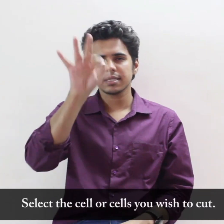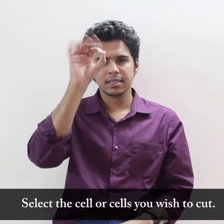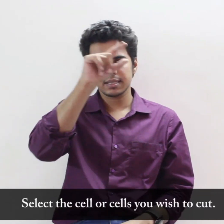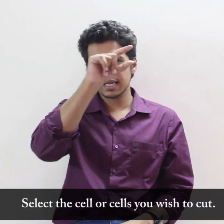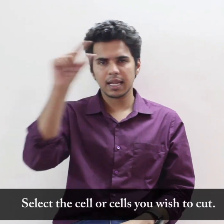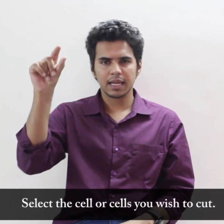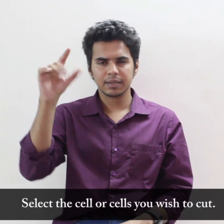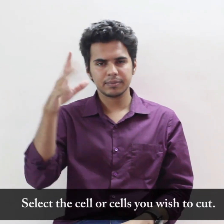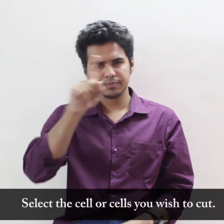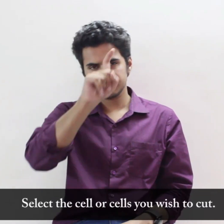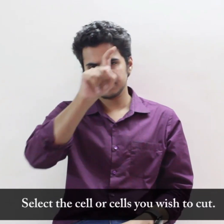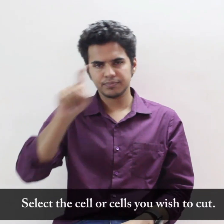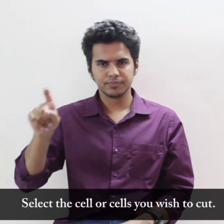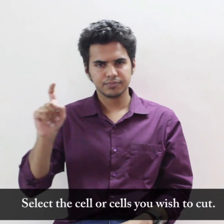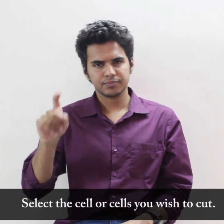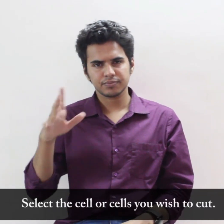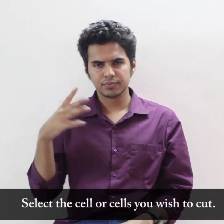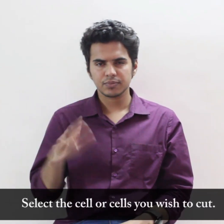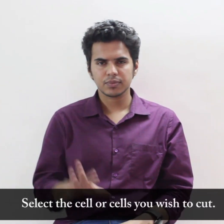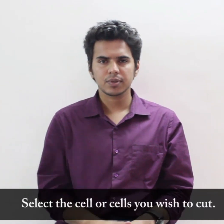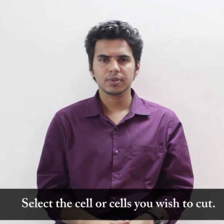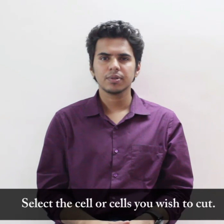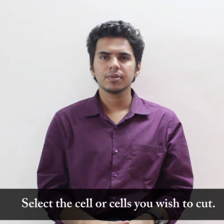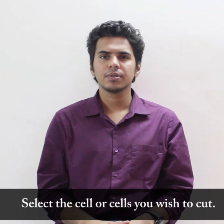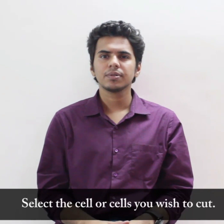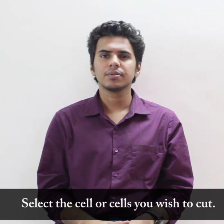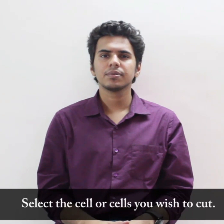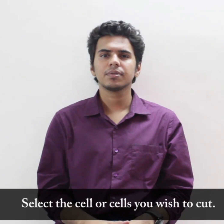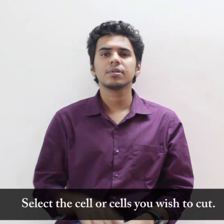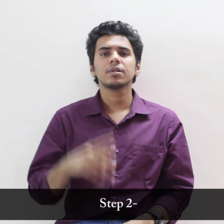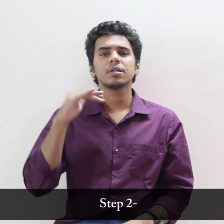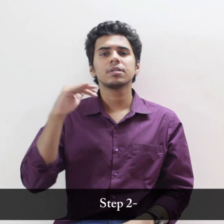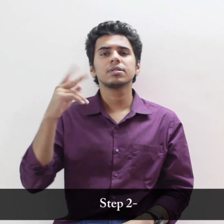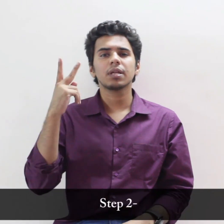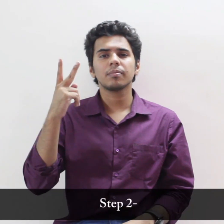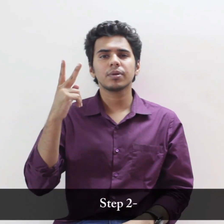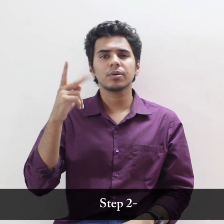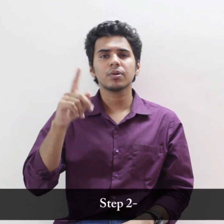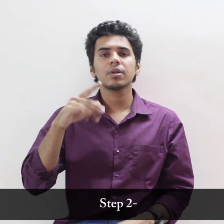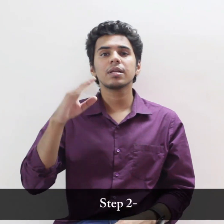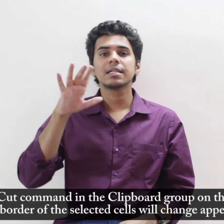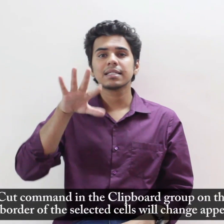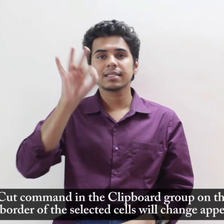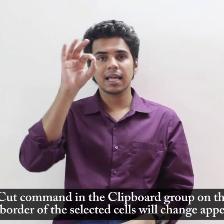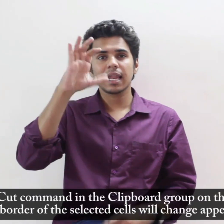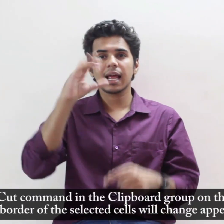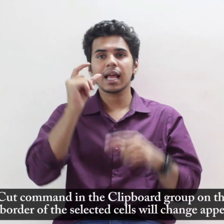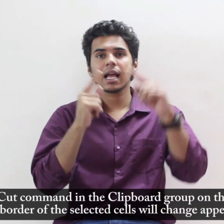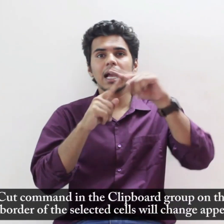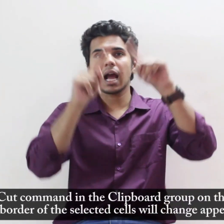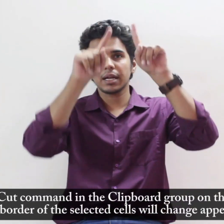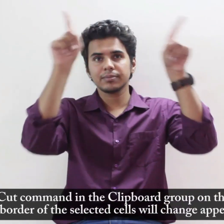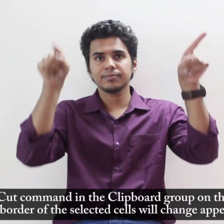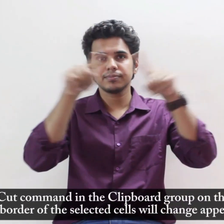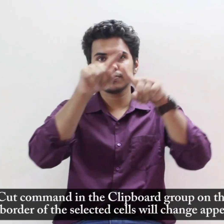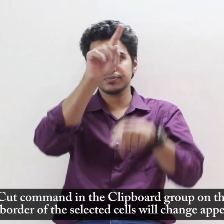Step 1. Select the cell or cells you wish to cut. Step 2. Click the cut command